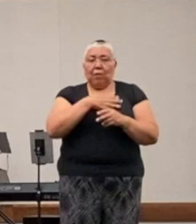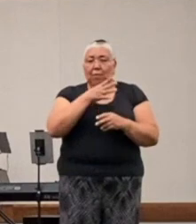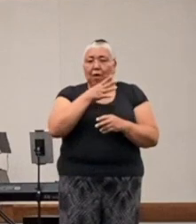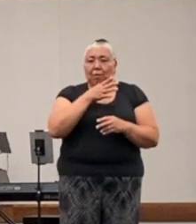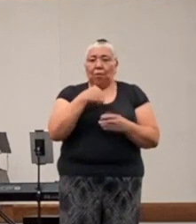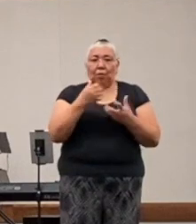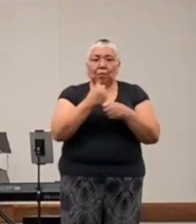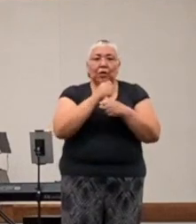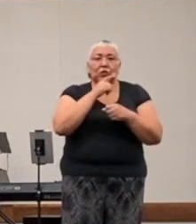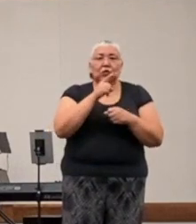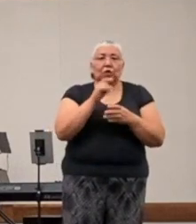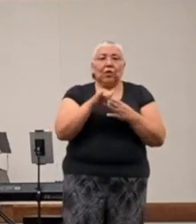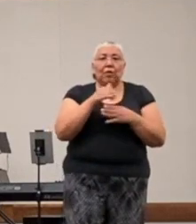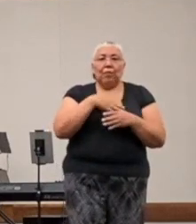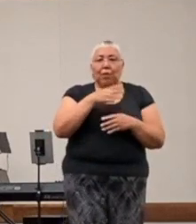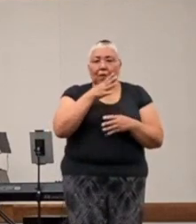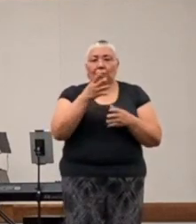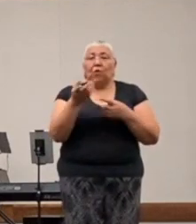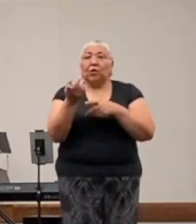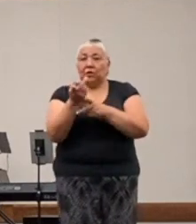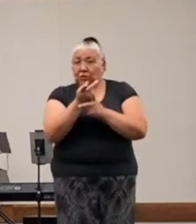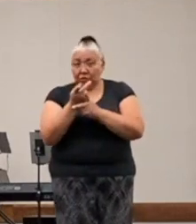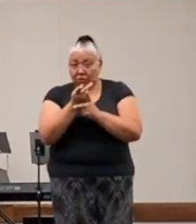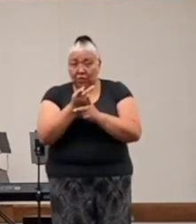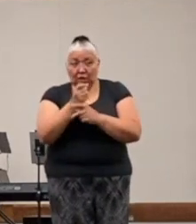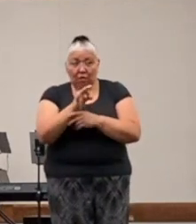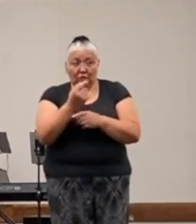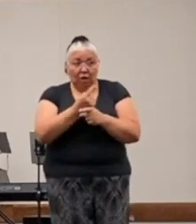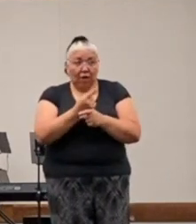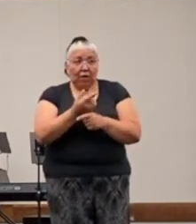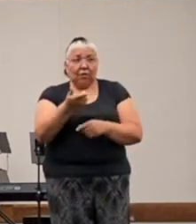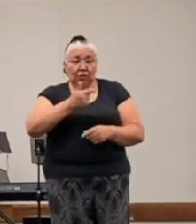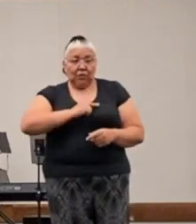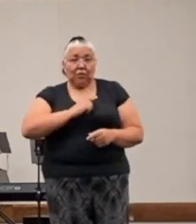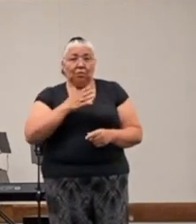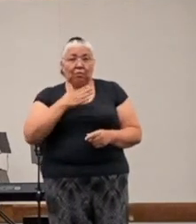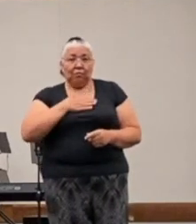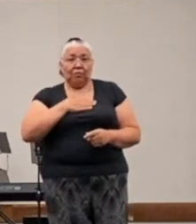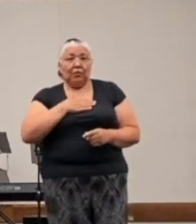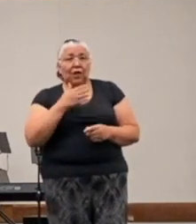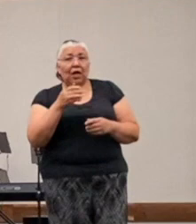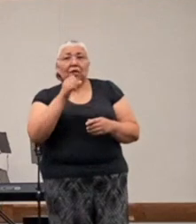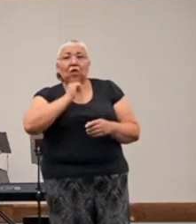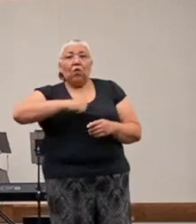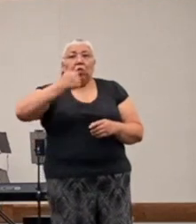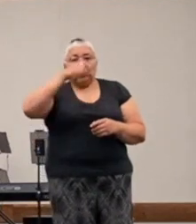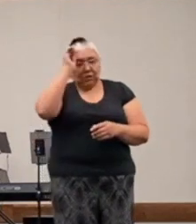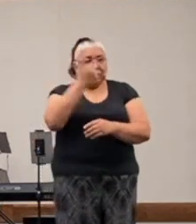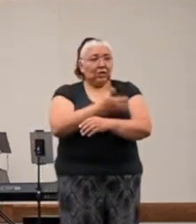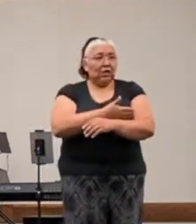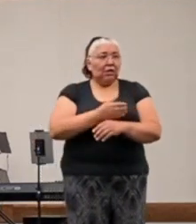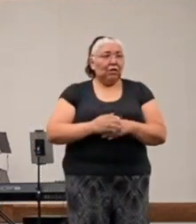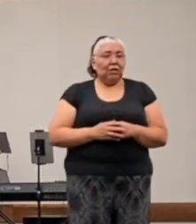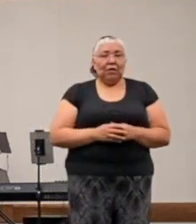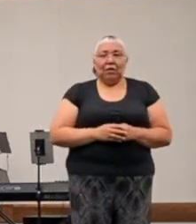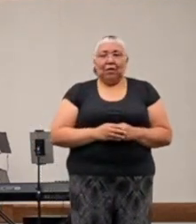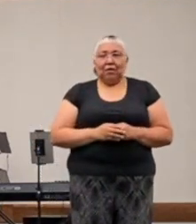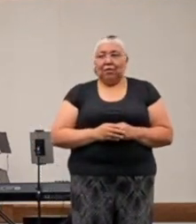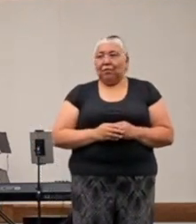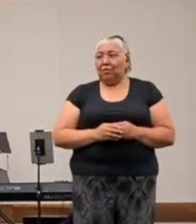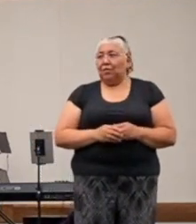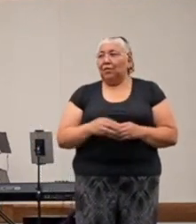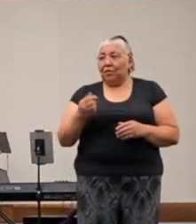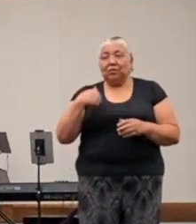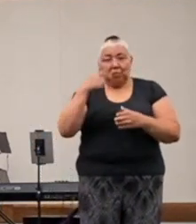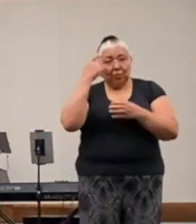We wanted to make sure that she was handled and taken care of. Right? It was my turn as her oldest son, right? But I